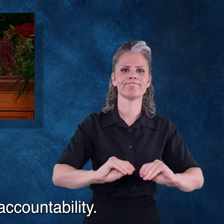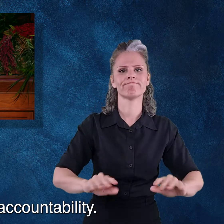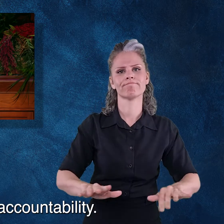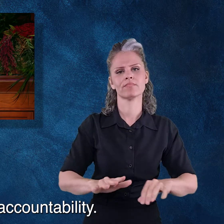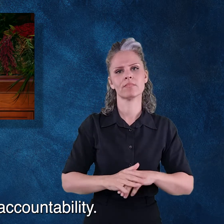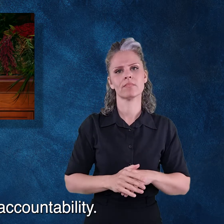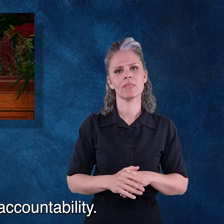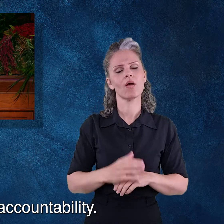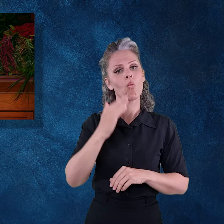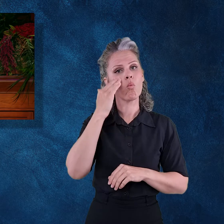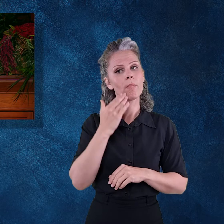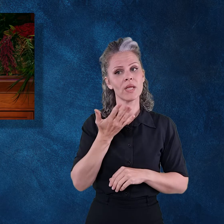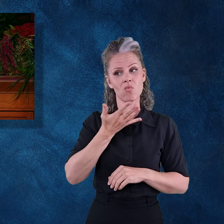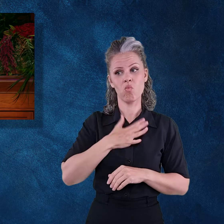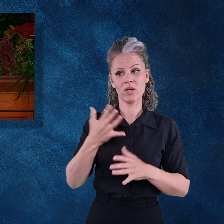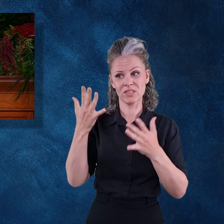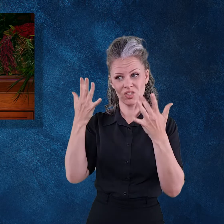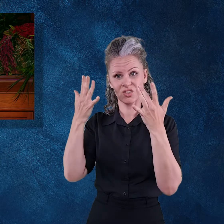and accountability.